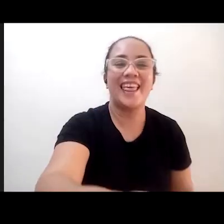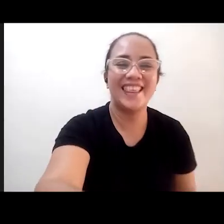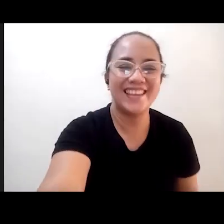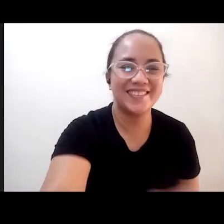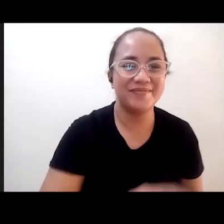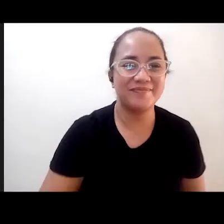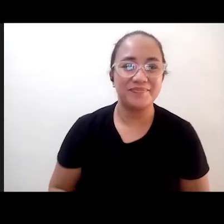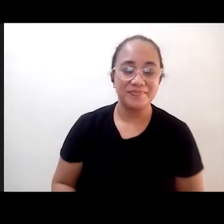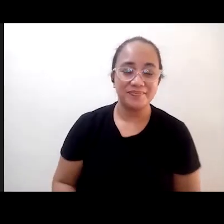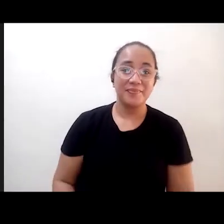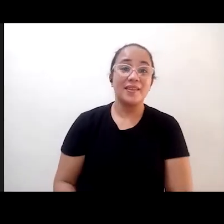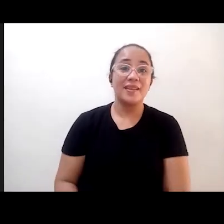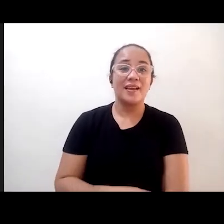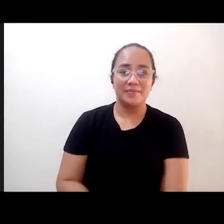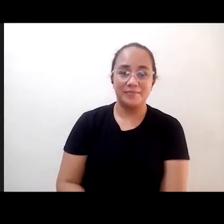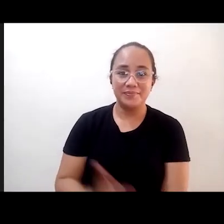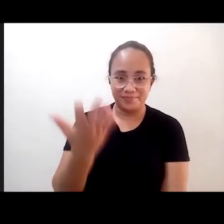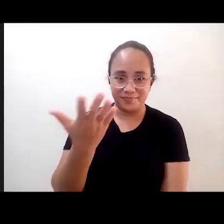Go ahead.